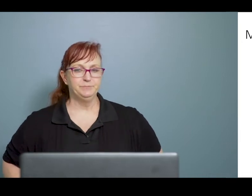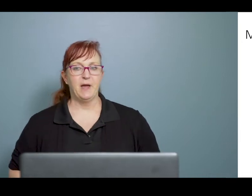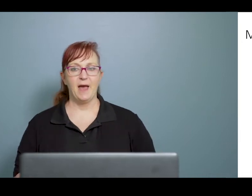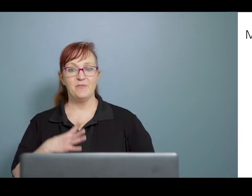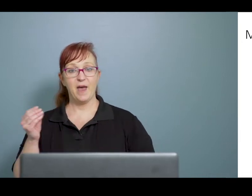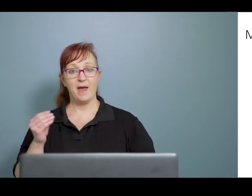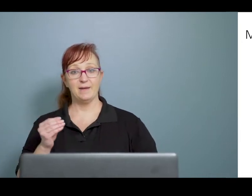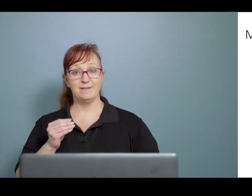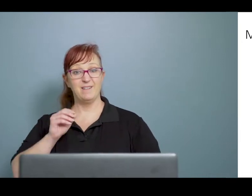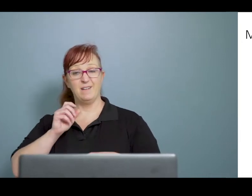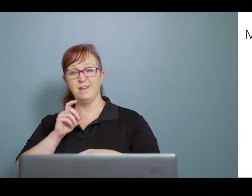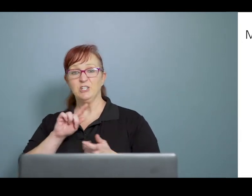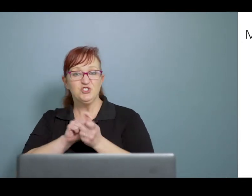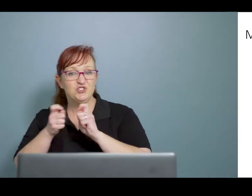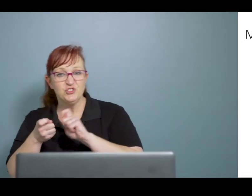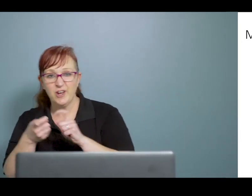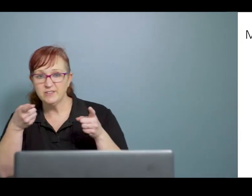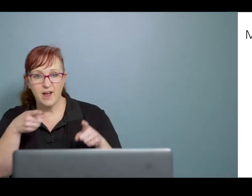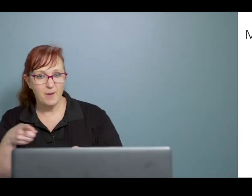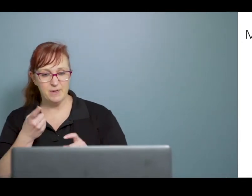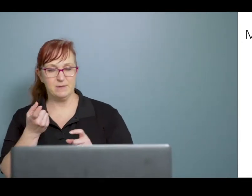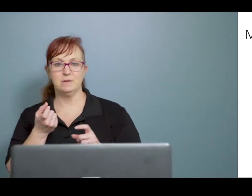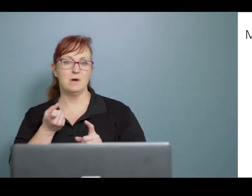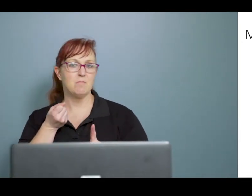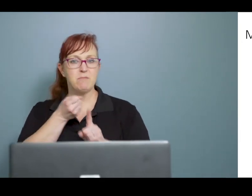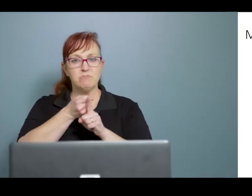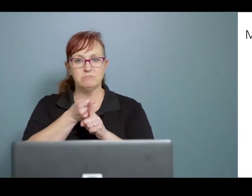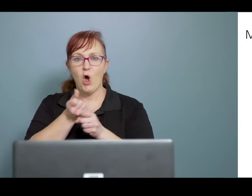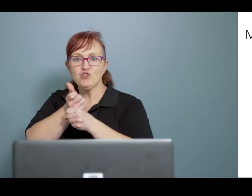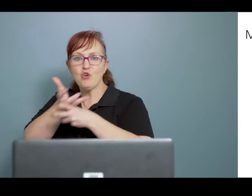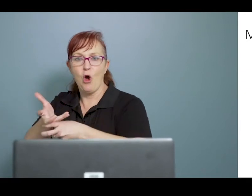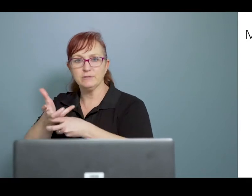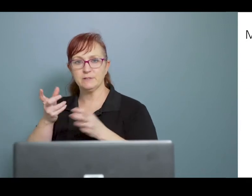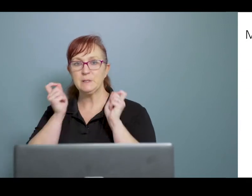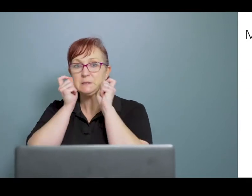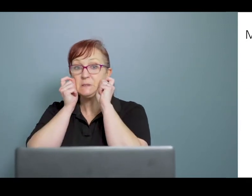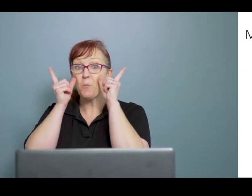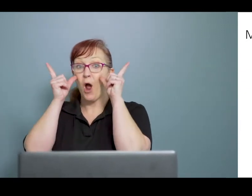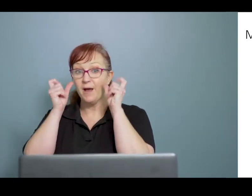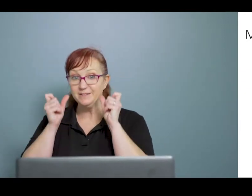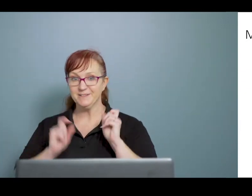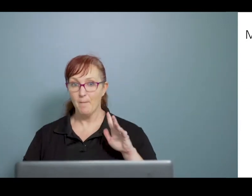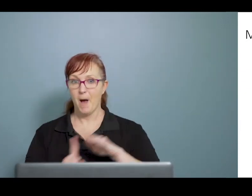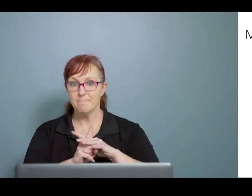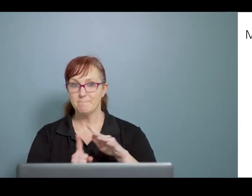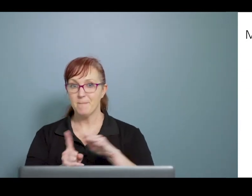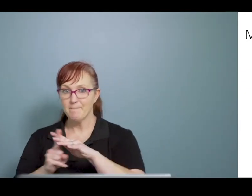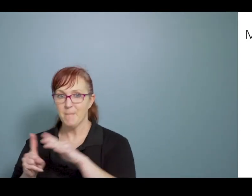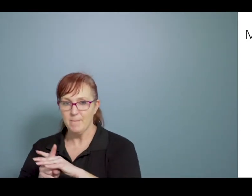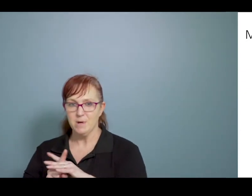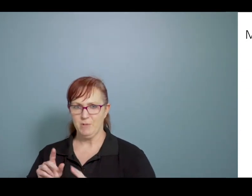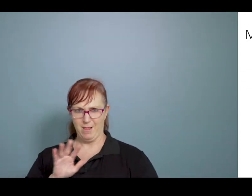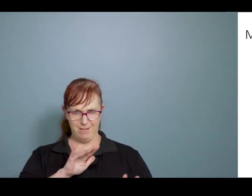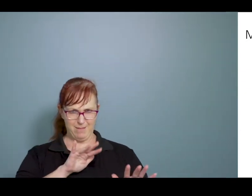surprises that have come out of these changes. I think sometimes things are unexpected. And so taking time to